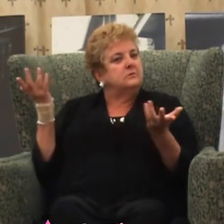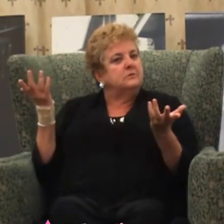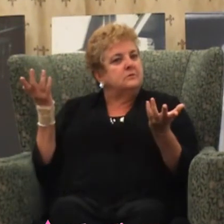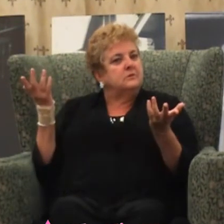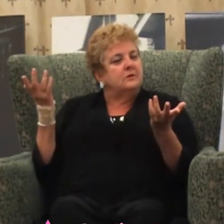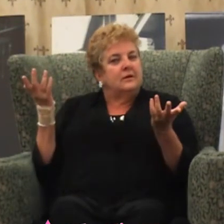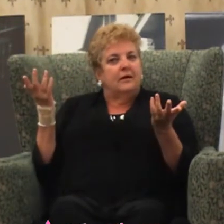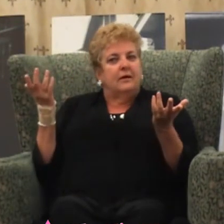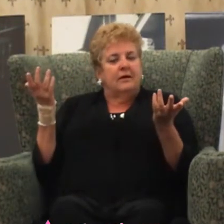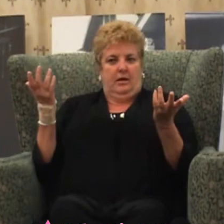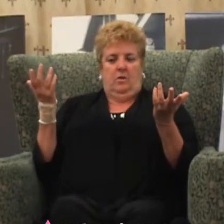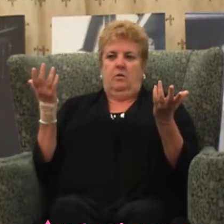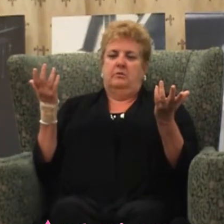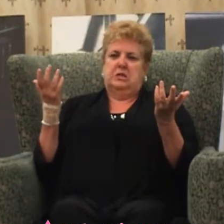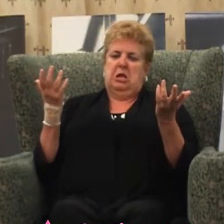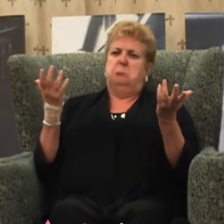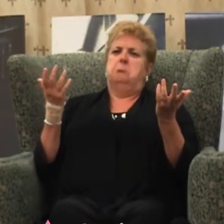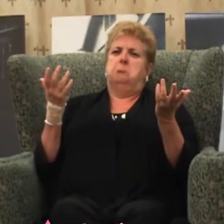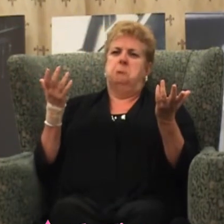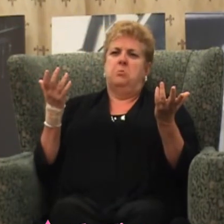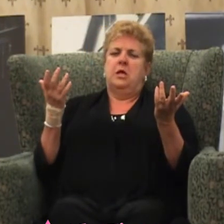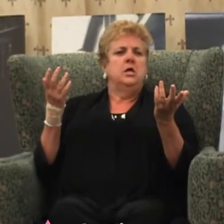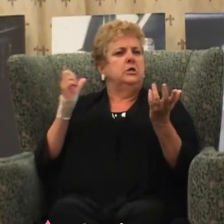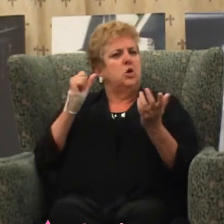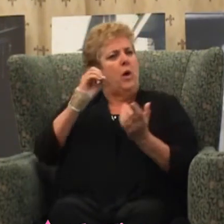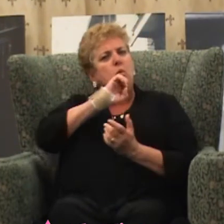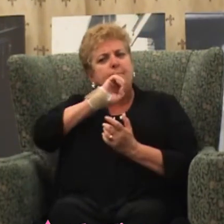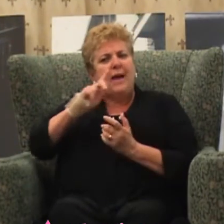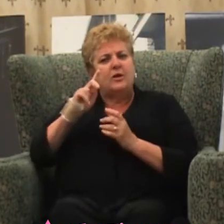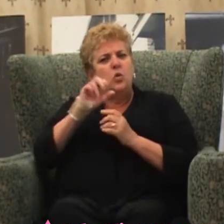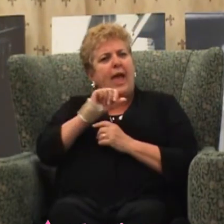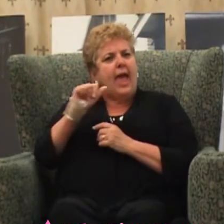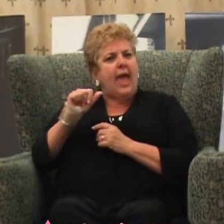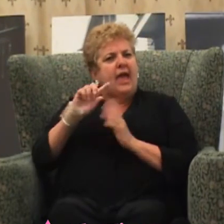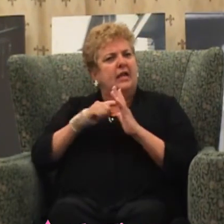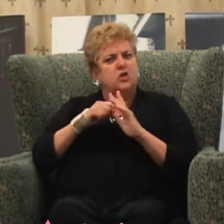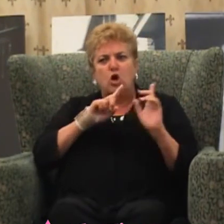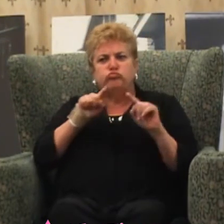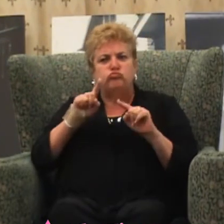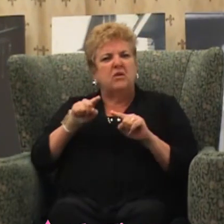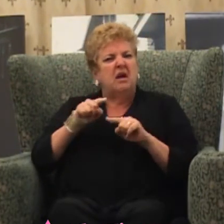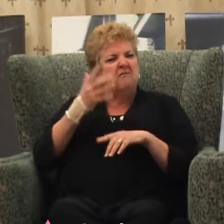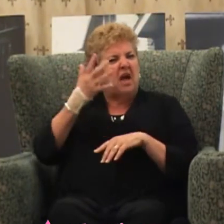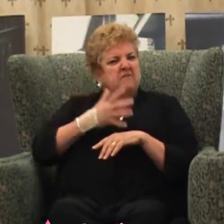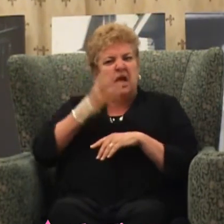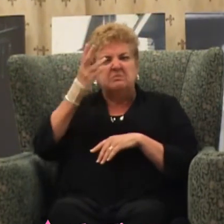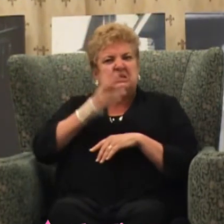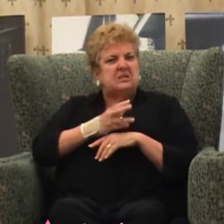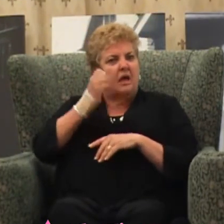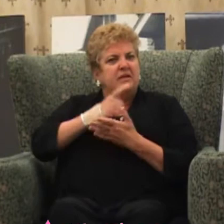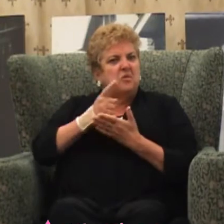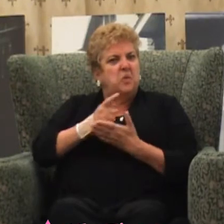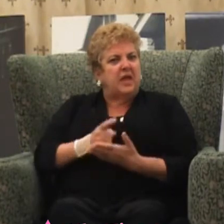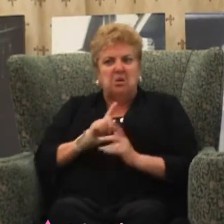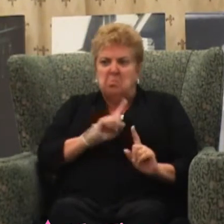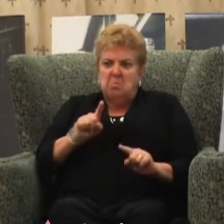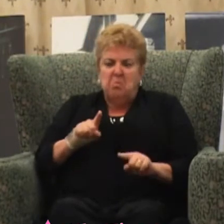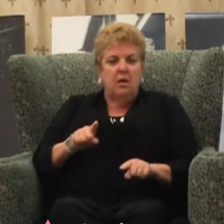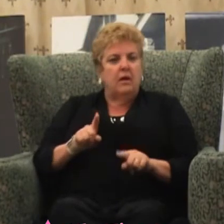I realized what that said, but I went back to AA. And I started going regularly. I started going 5 or 6 times a week. And different groups all over the